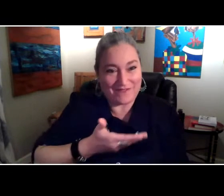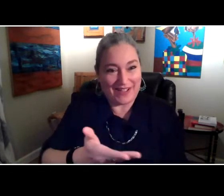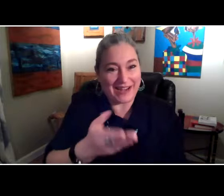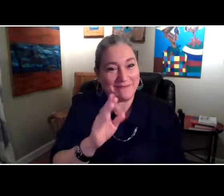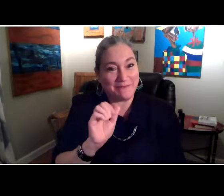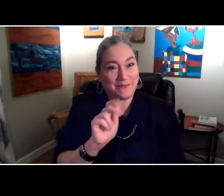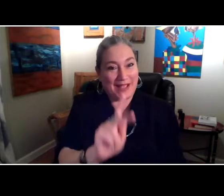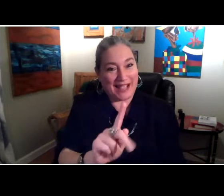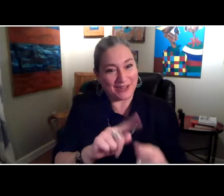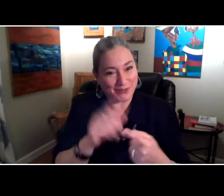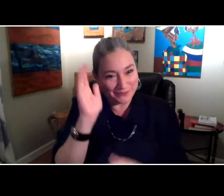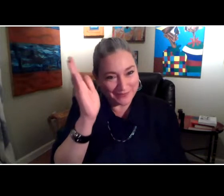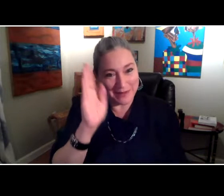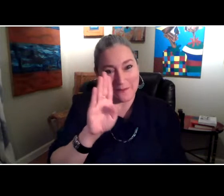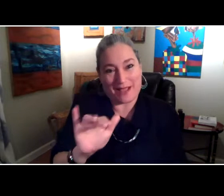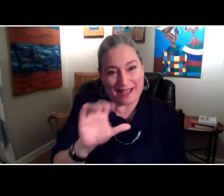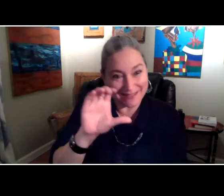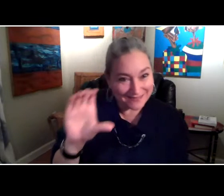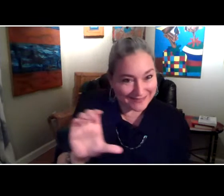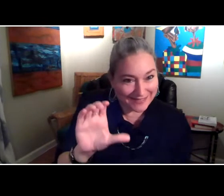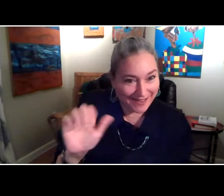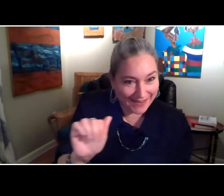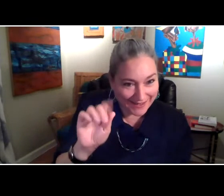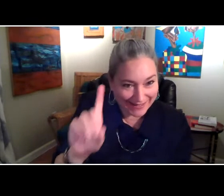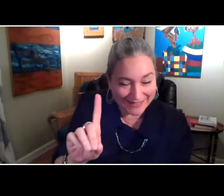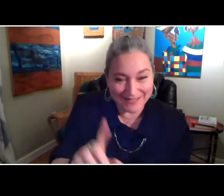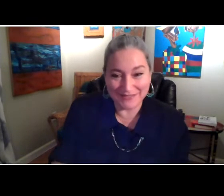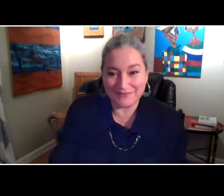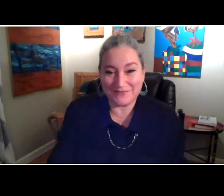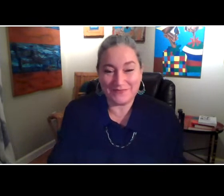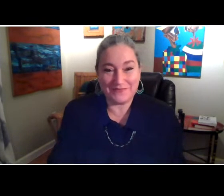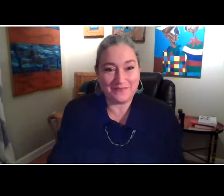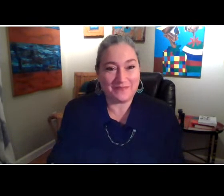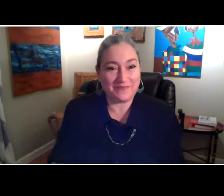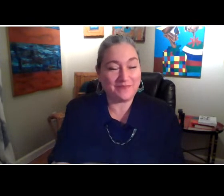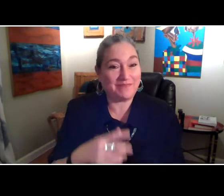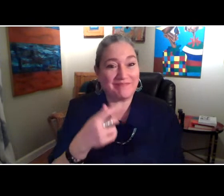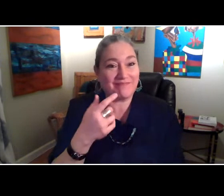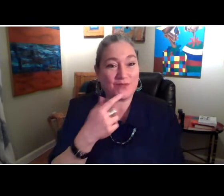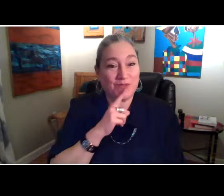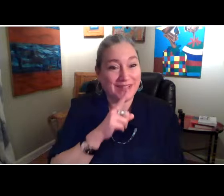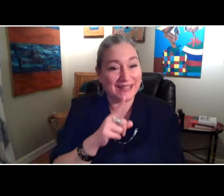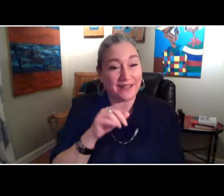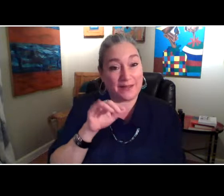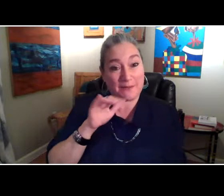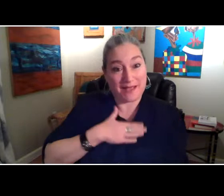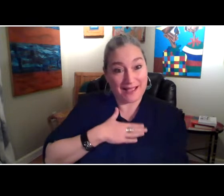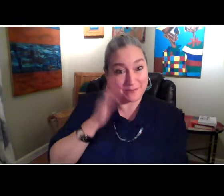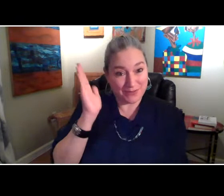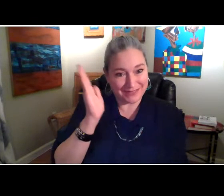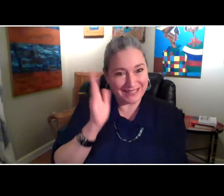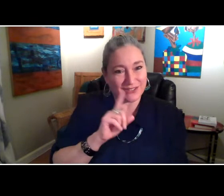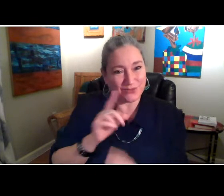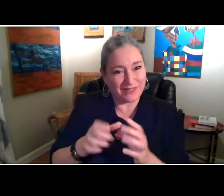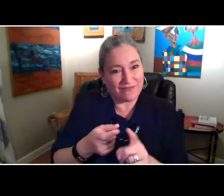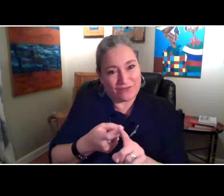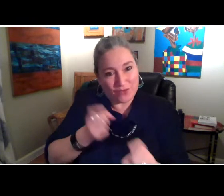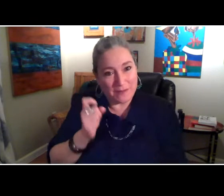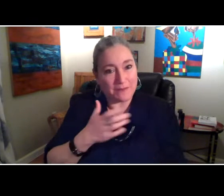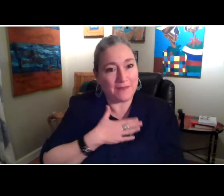Julie. Thank you so much. It's such an honor to be invited back by CAD.